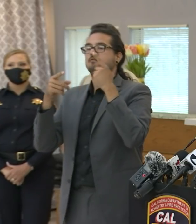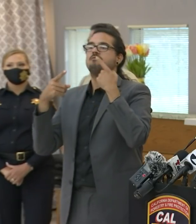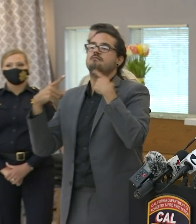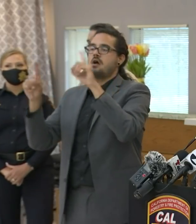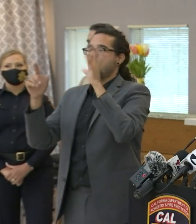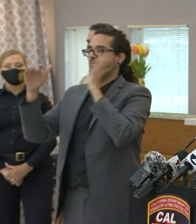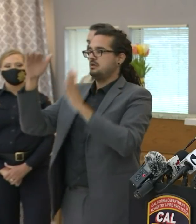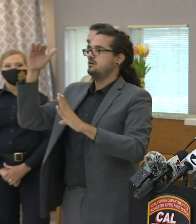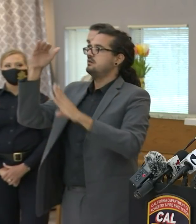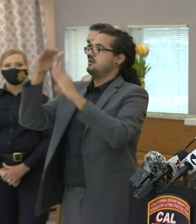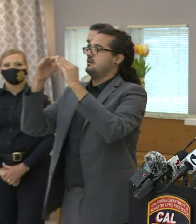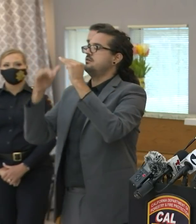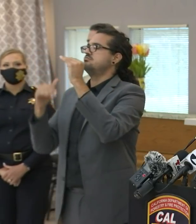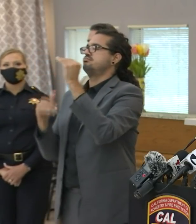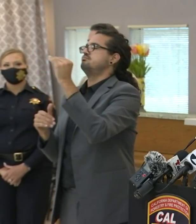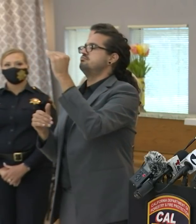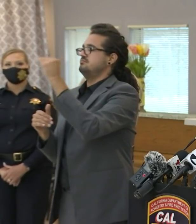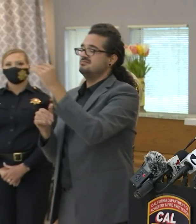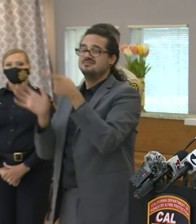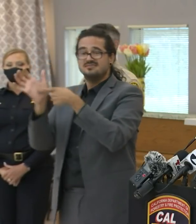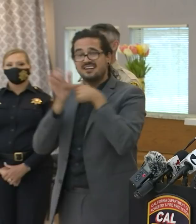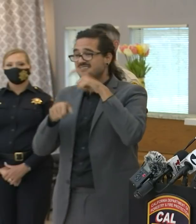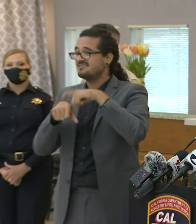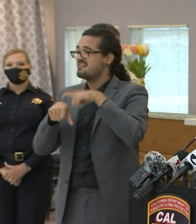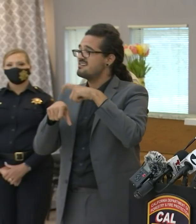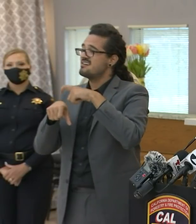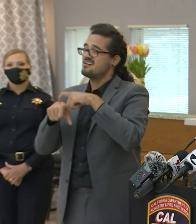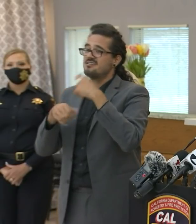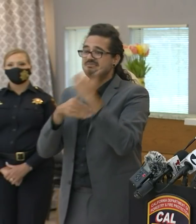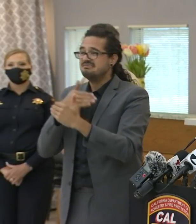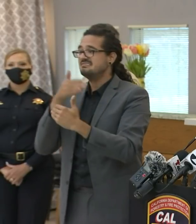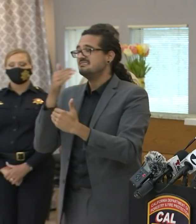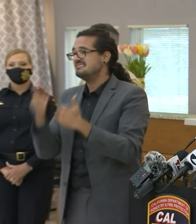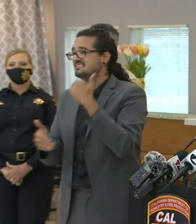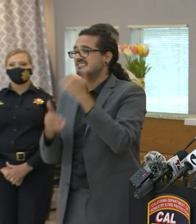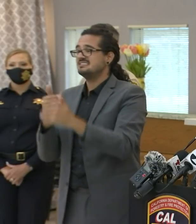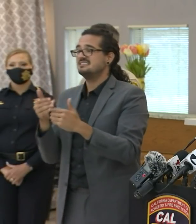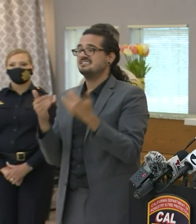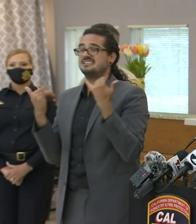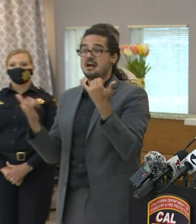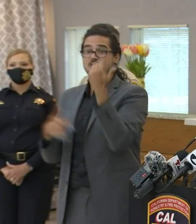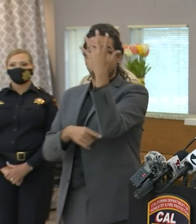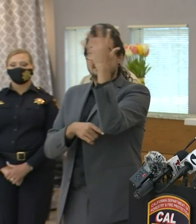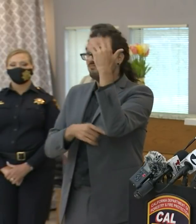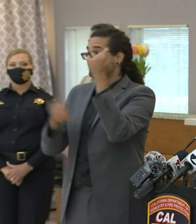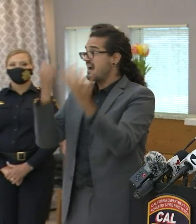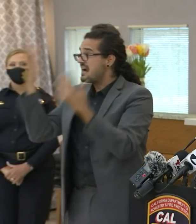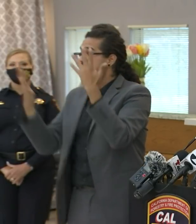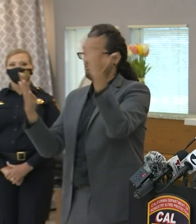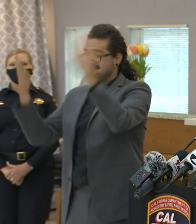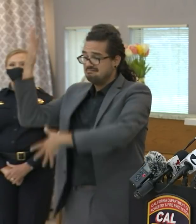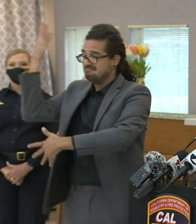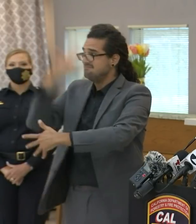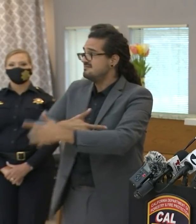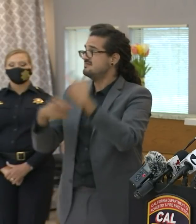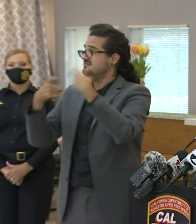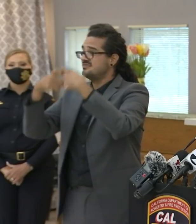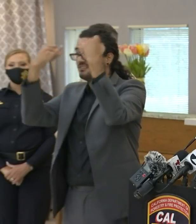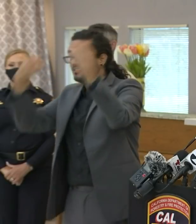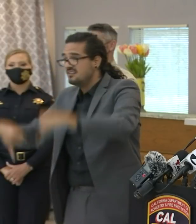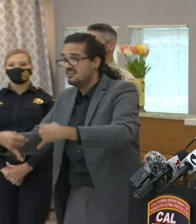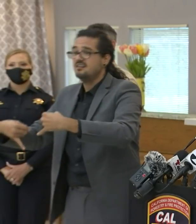it especially takes time when you're working in timber and there's trees across the road and there's firefighters working. And unfortunately, there are still a lot of people up there that really